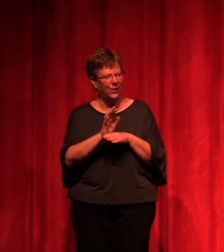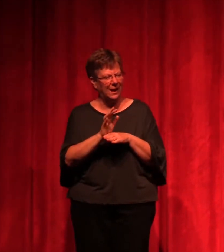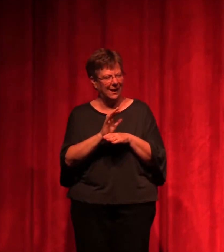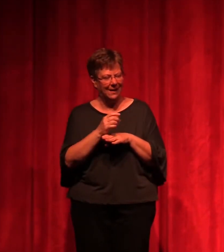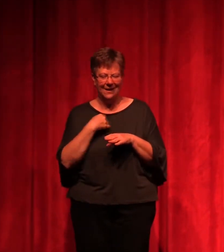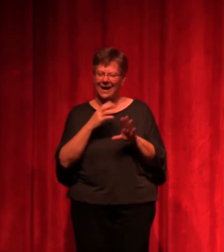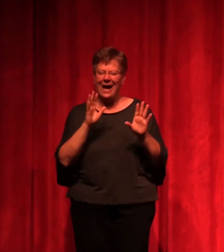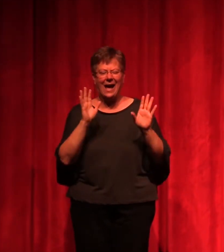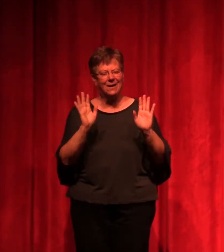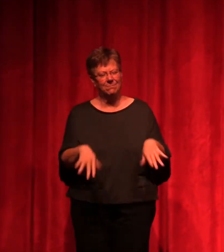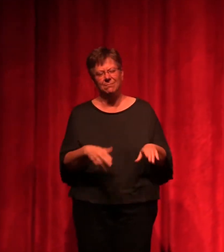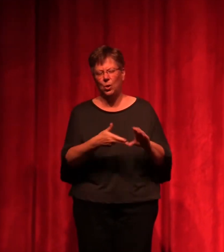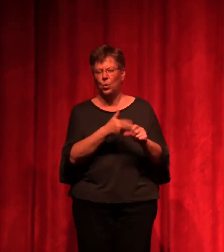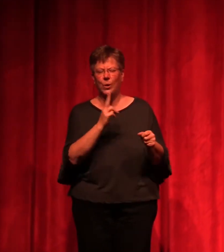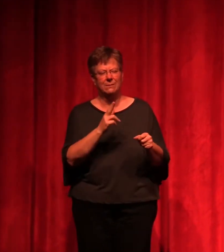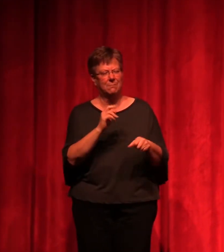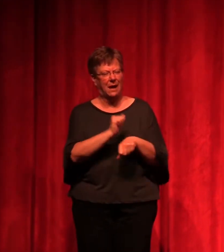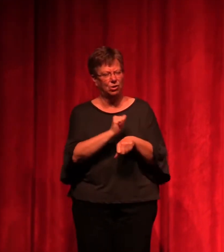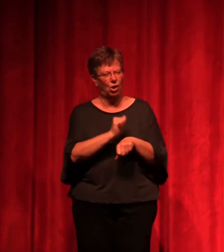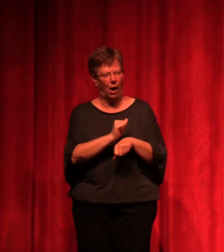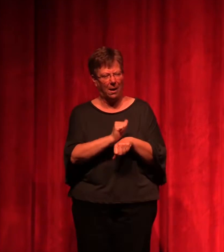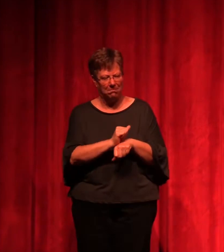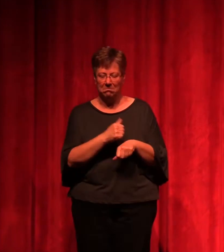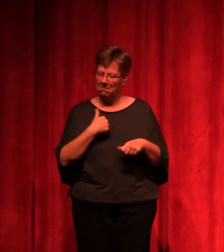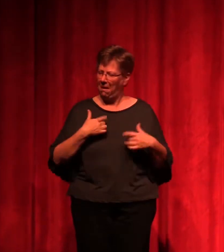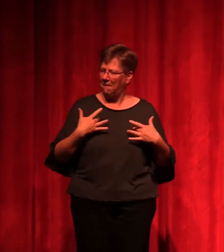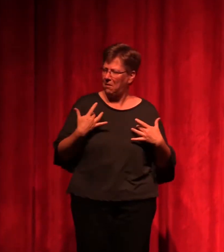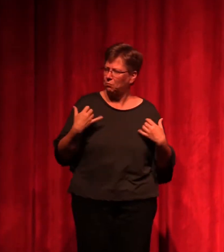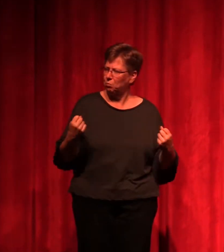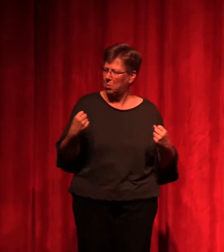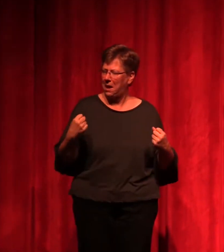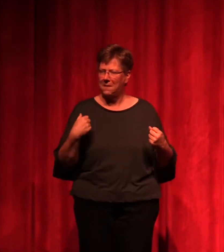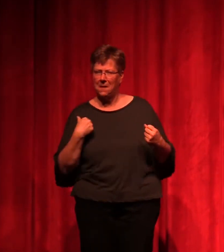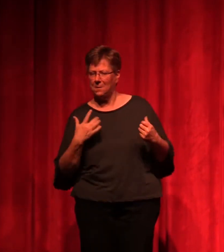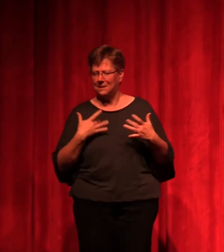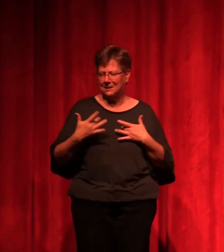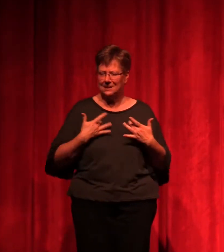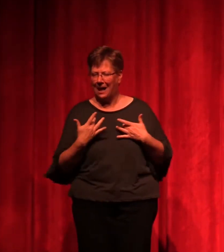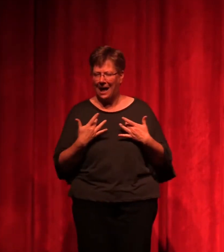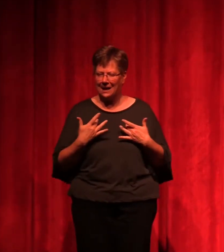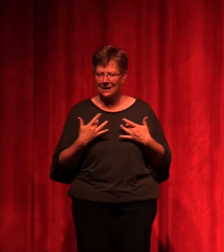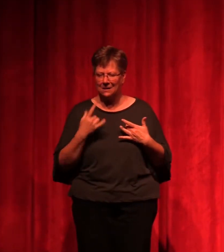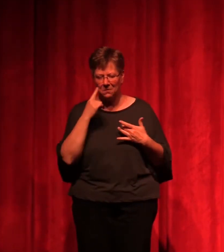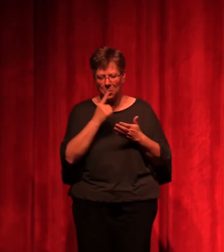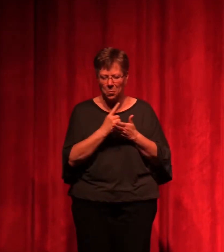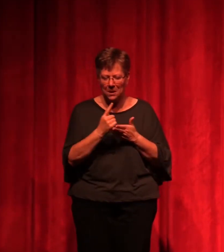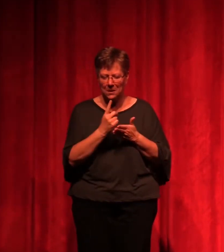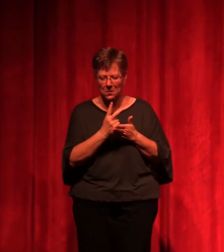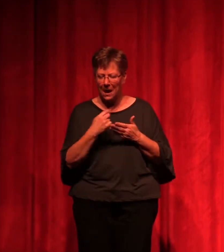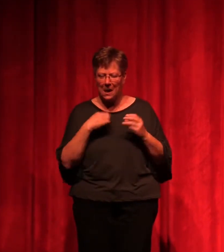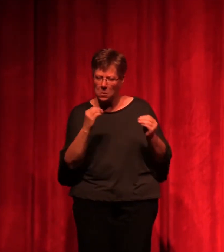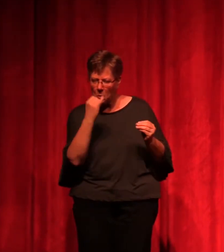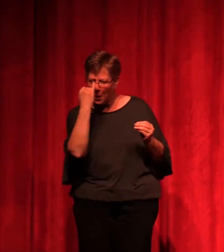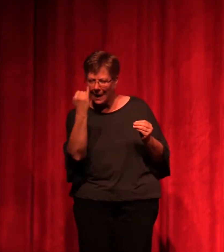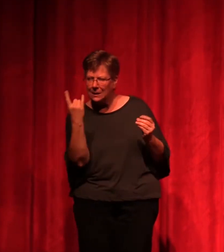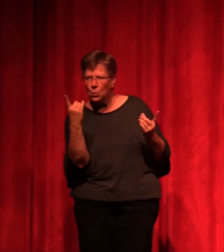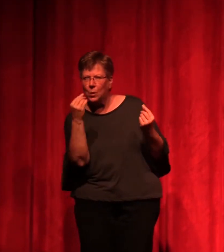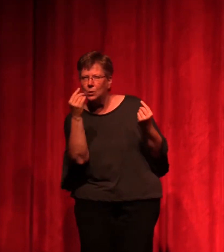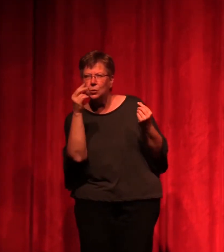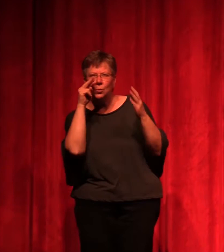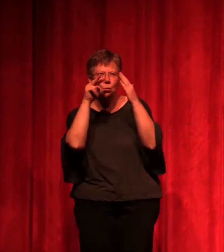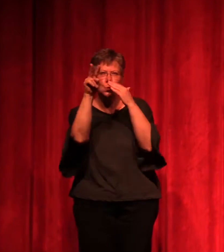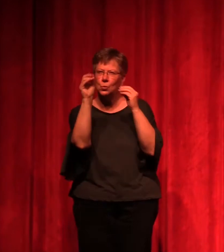so I quit my job, and felt pretty brave in doing that, and I was excited. For a couple weeks, I had no idea what I was going to do, no